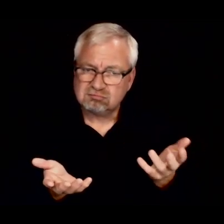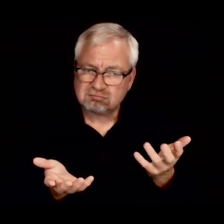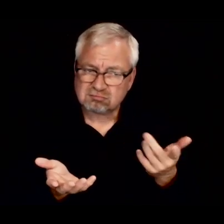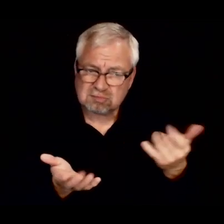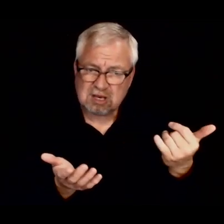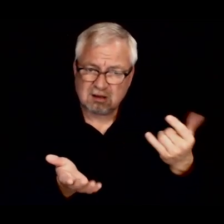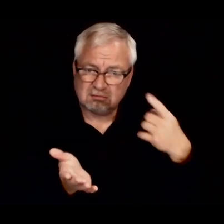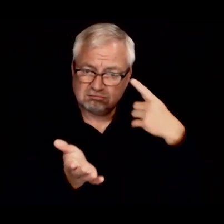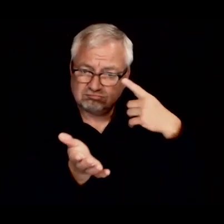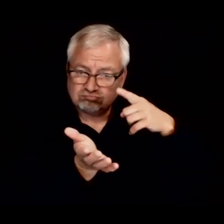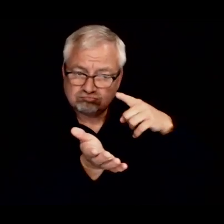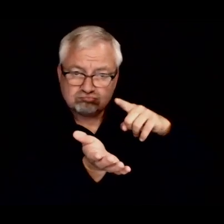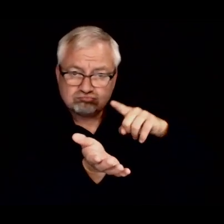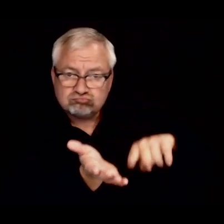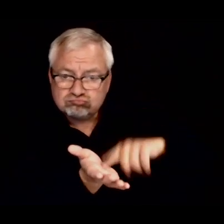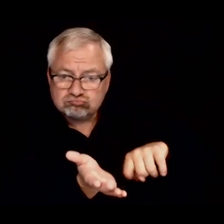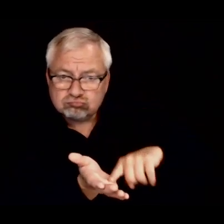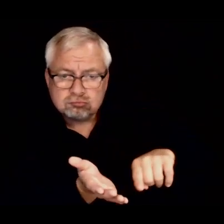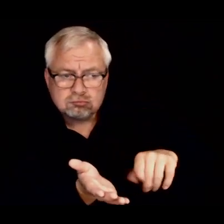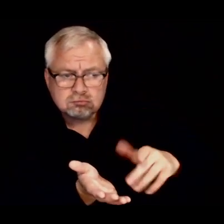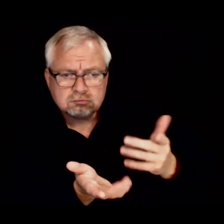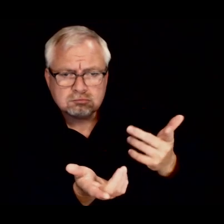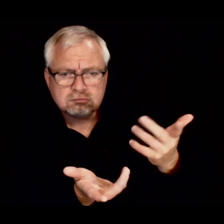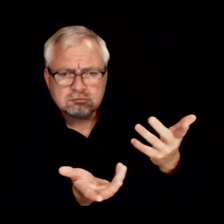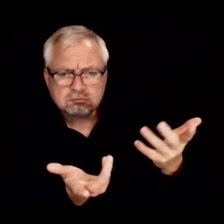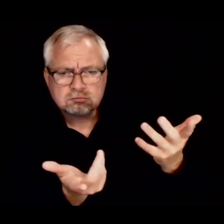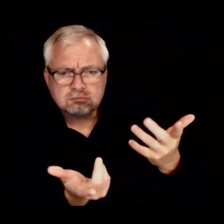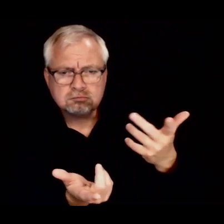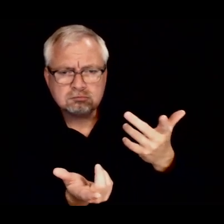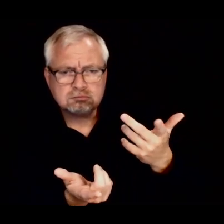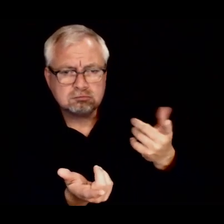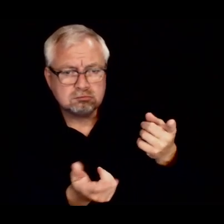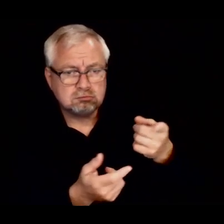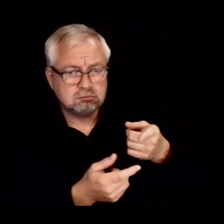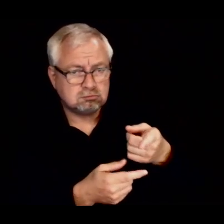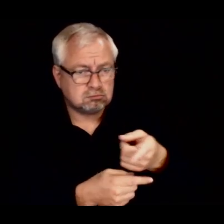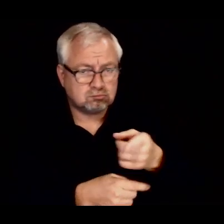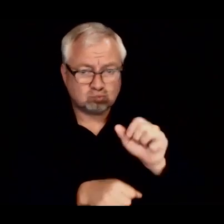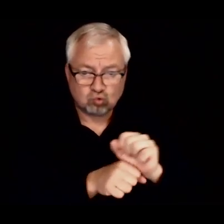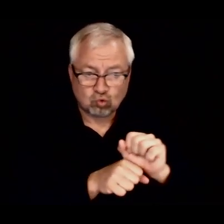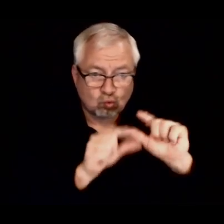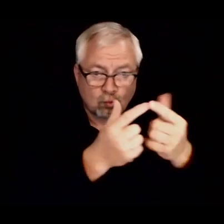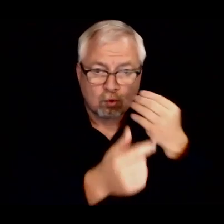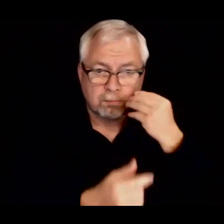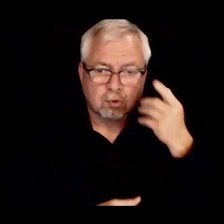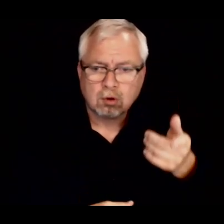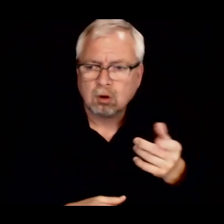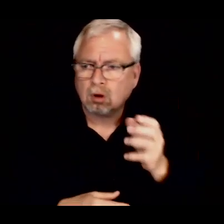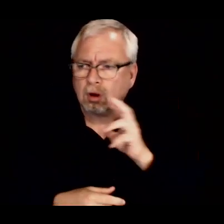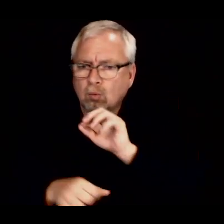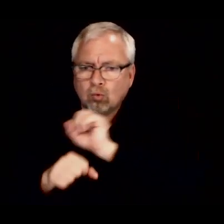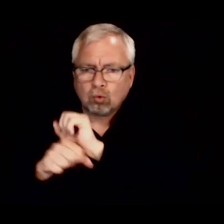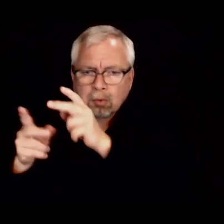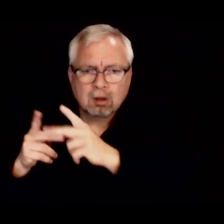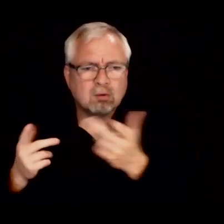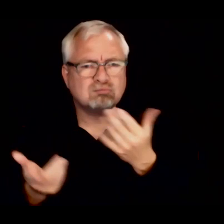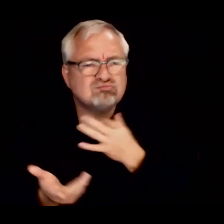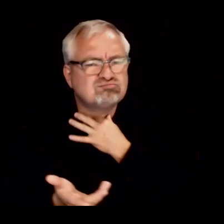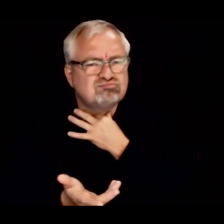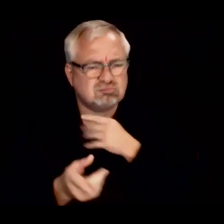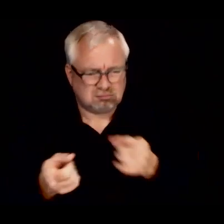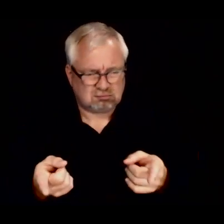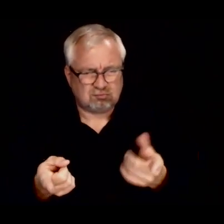homes. I guess I'm just wondering if there's any connection between these young deaths and if we have a specific outbreak in a behavioral